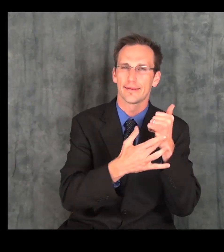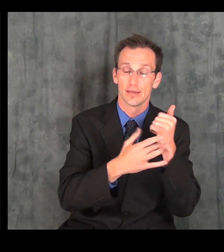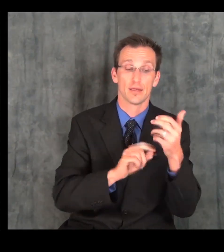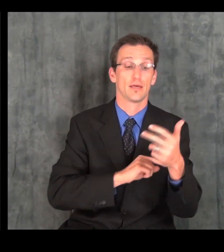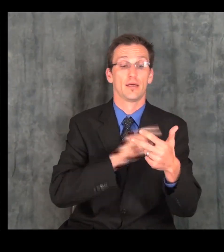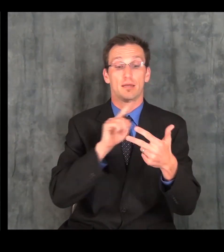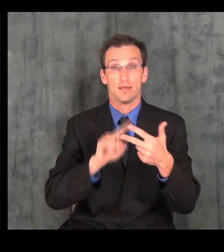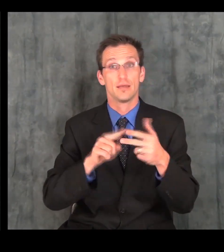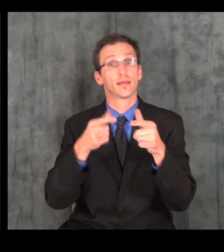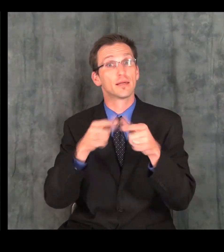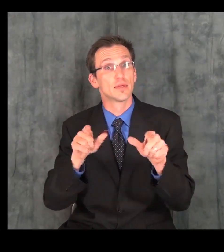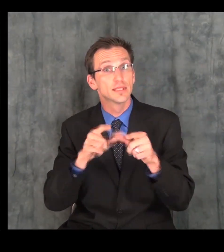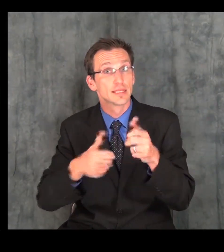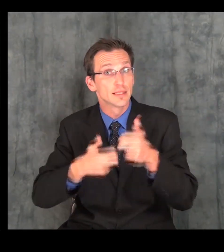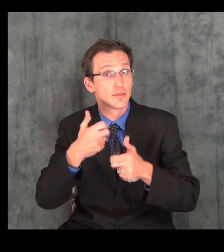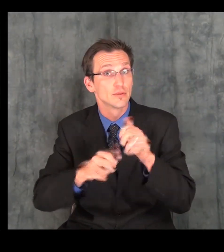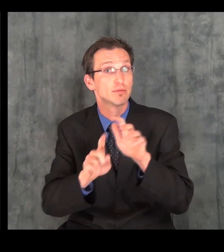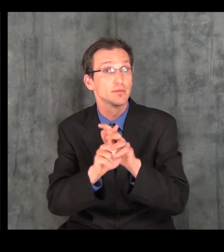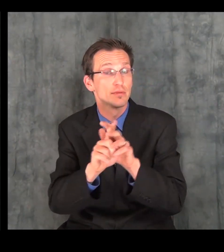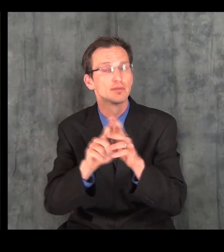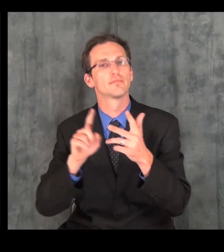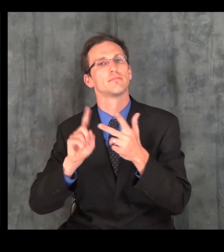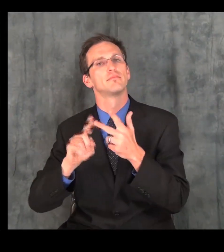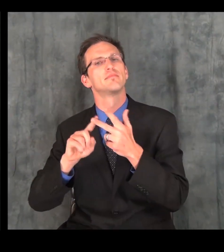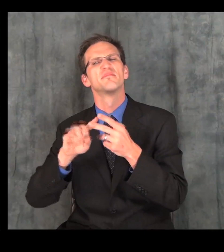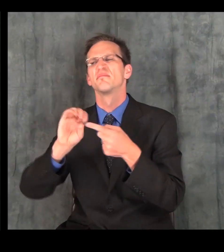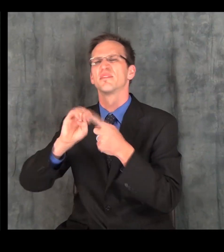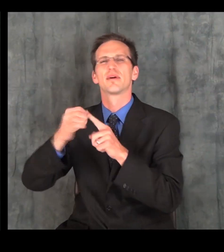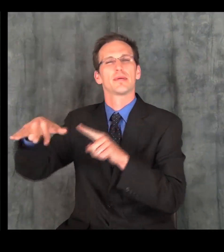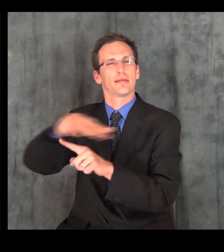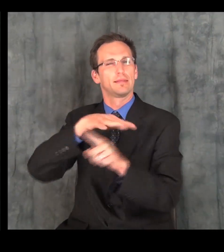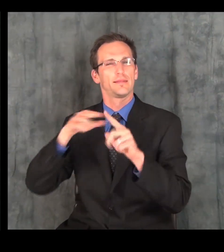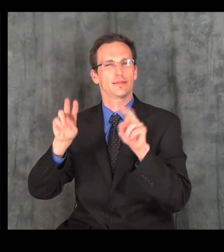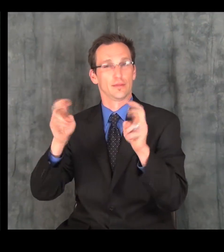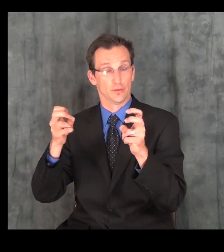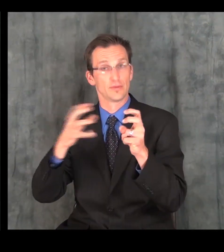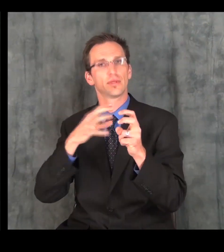issues, environmental issues, and logistical issues.